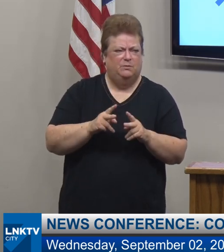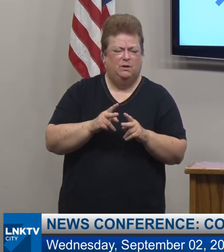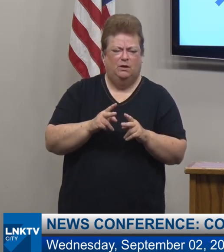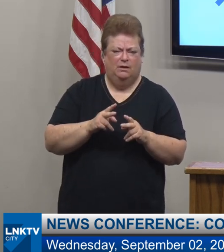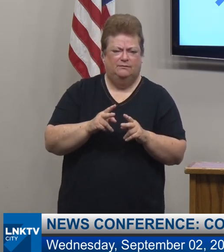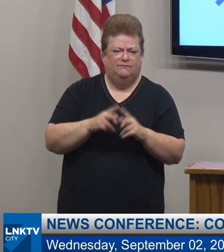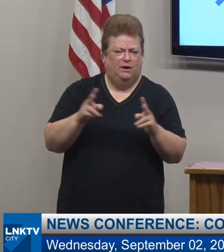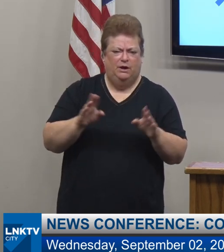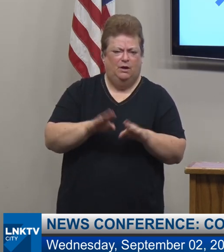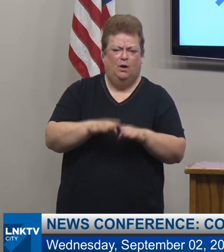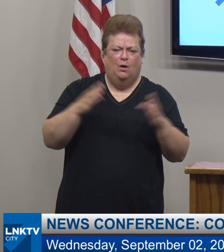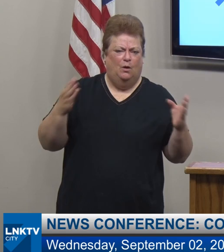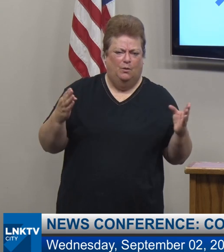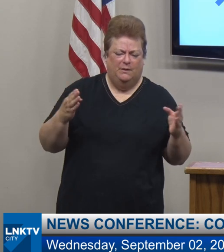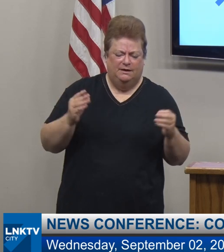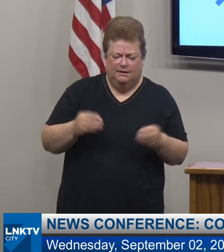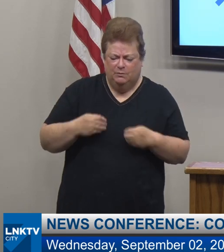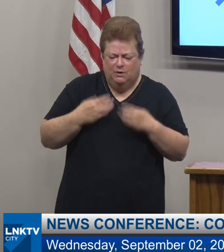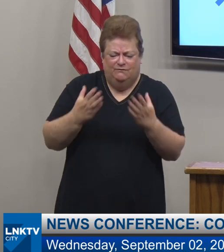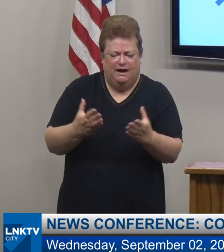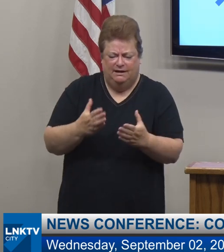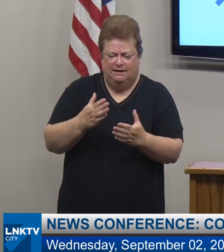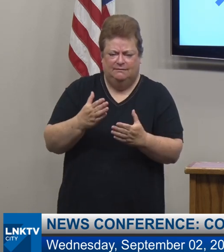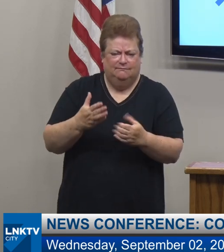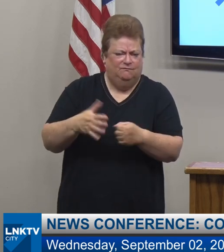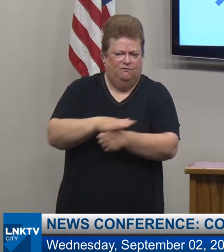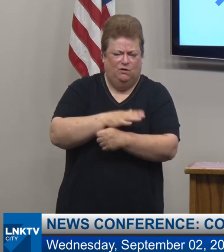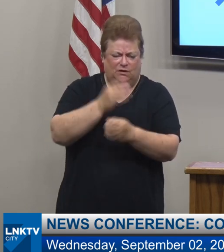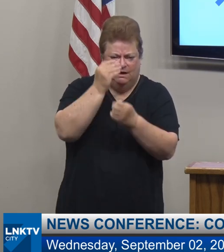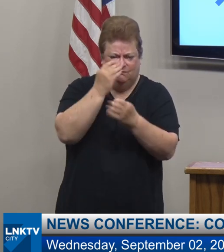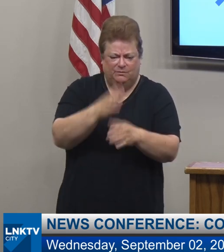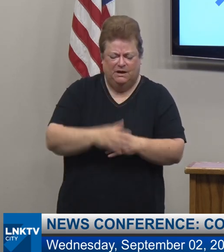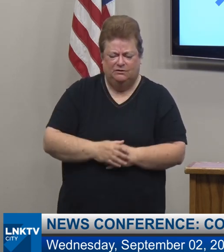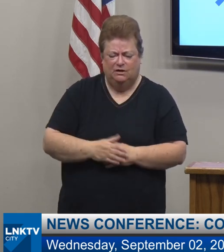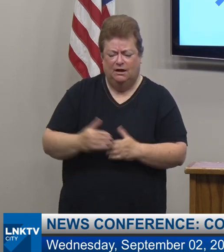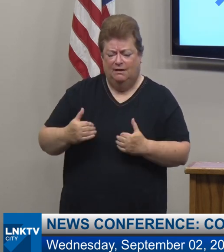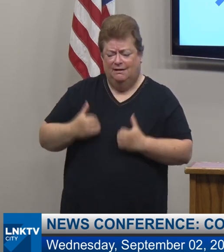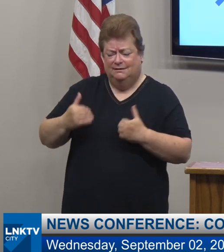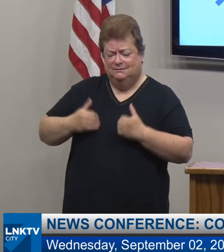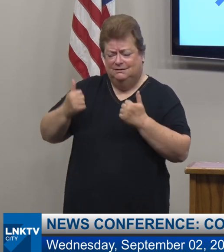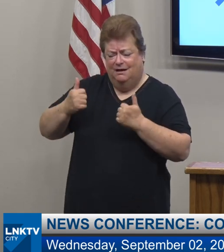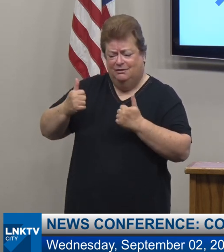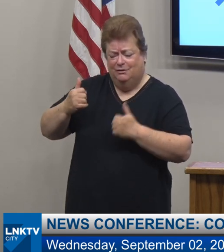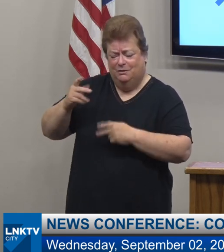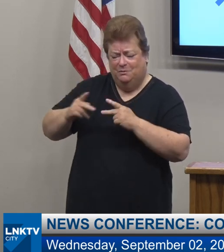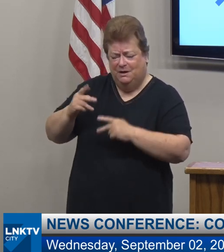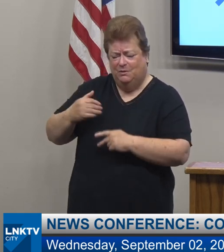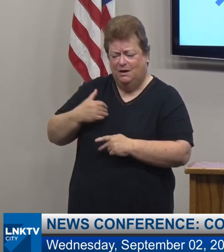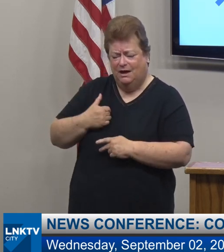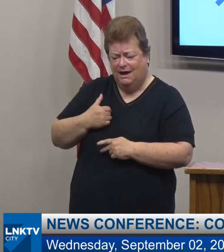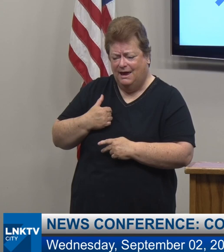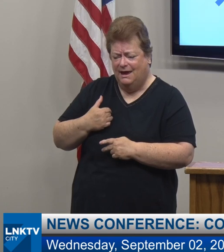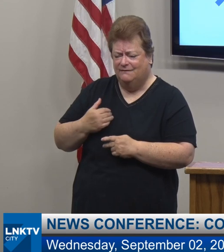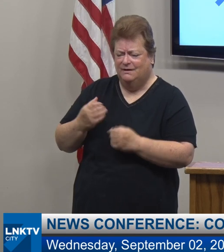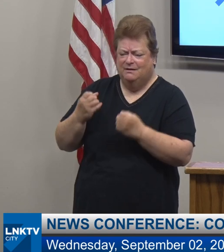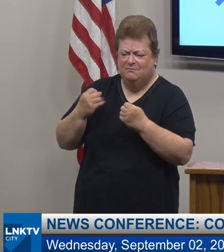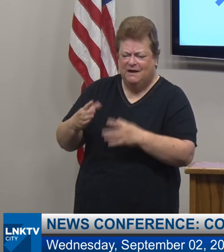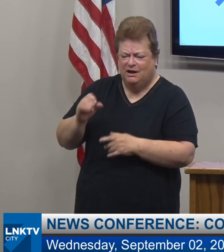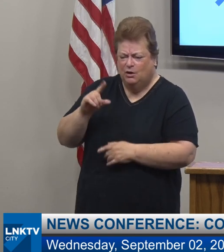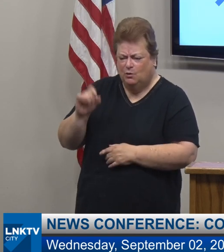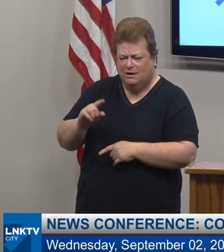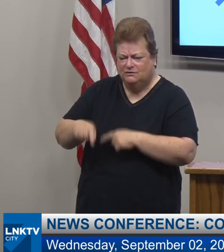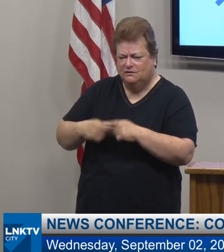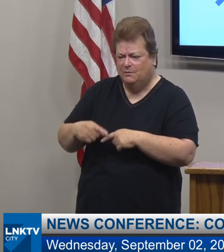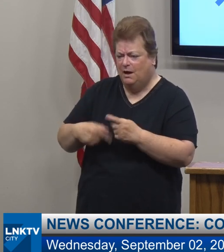and providing information. A lot of our younger people have multiple questions about what to